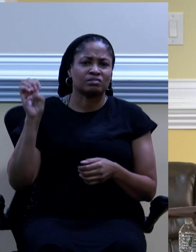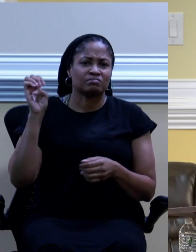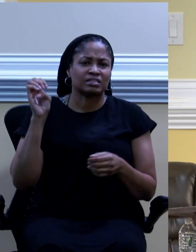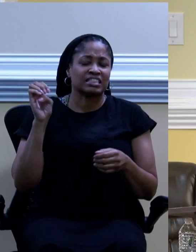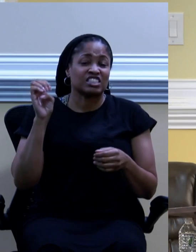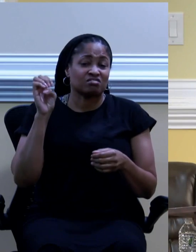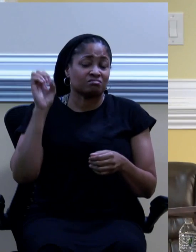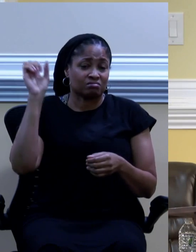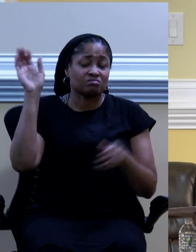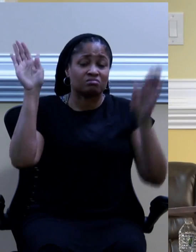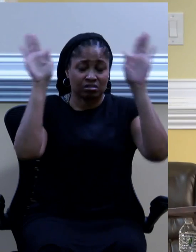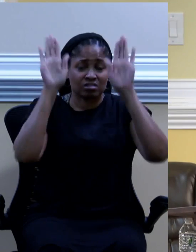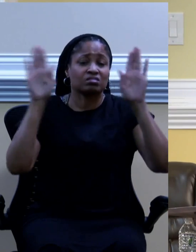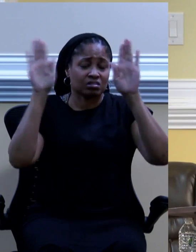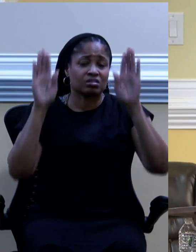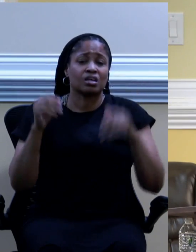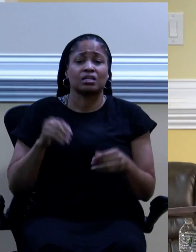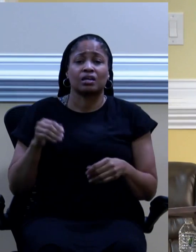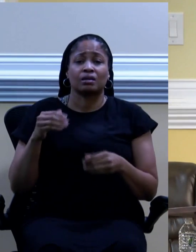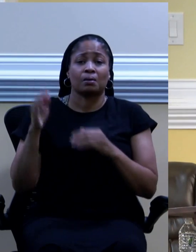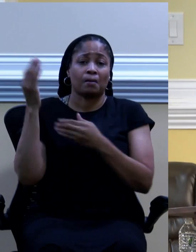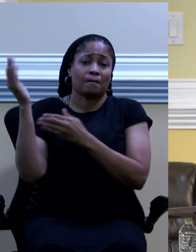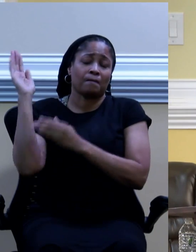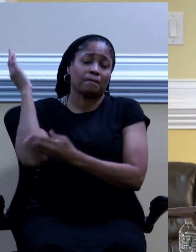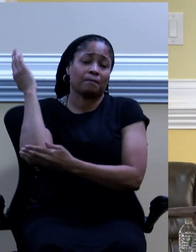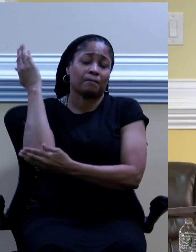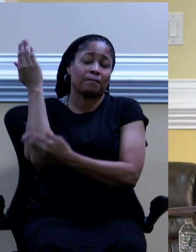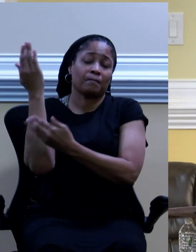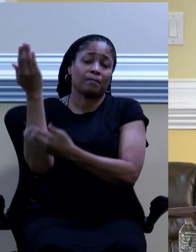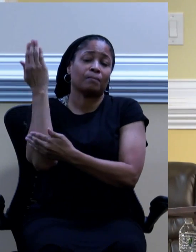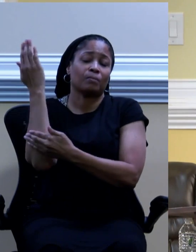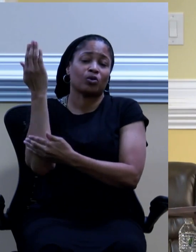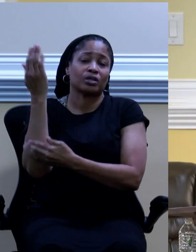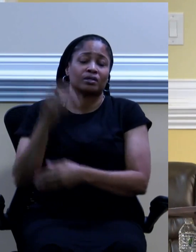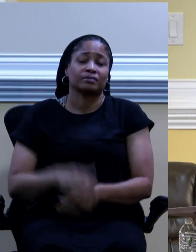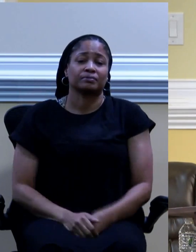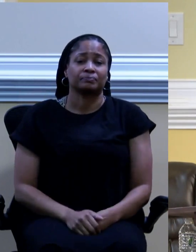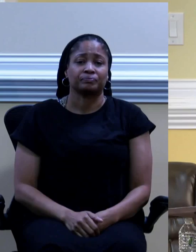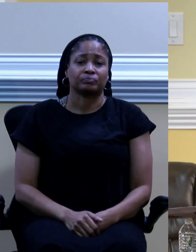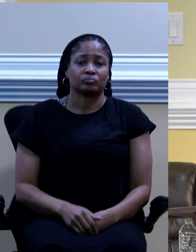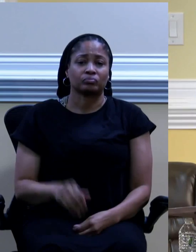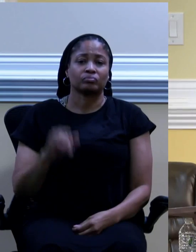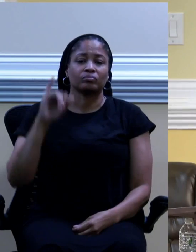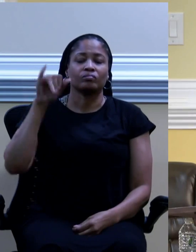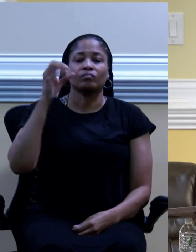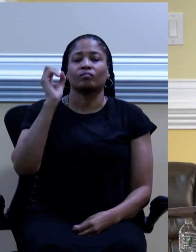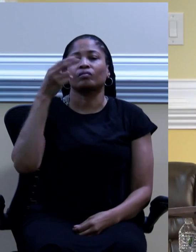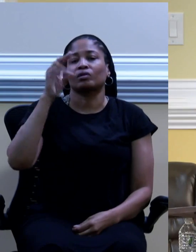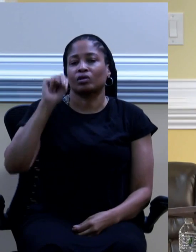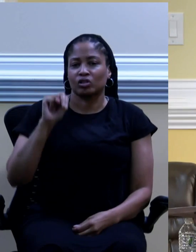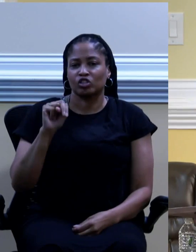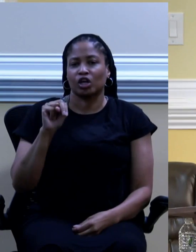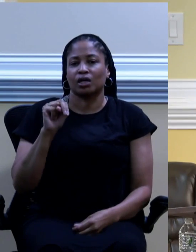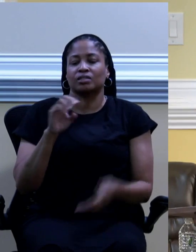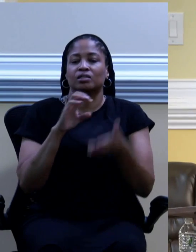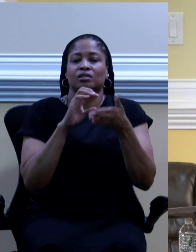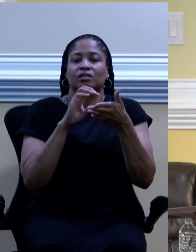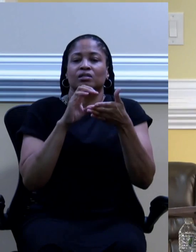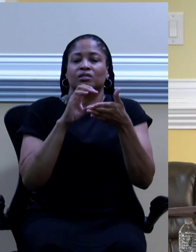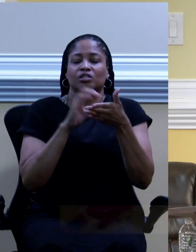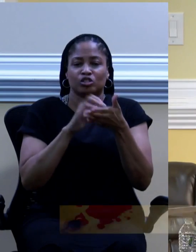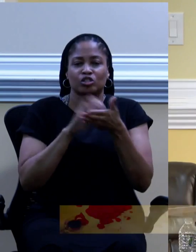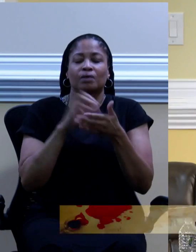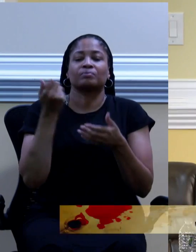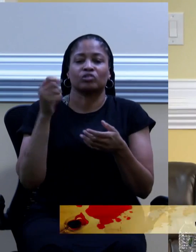Let's show you why they think he died on Friday. Let's go into St. John, the 19th chapter. St. John,